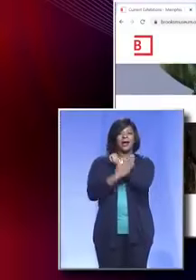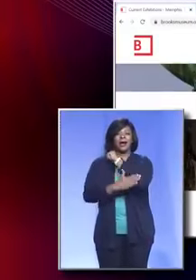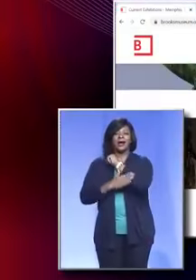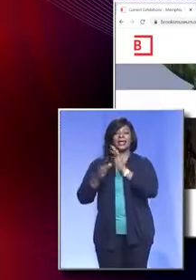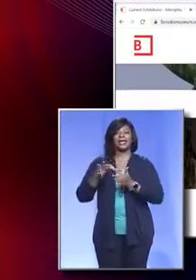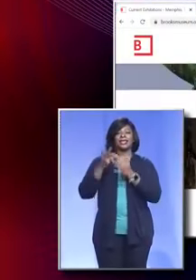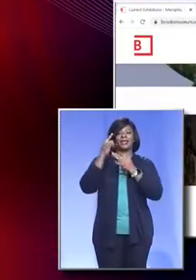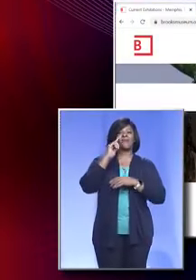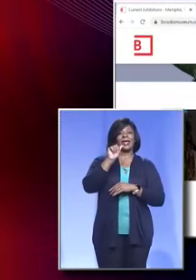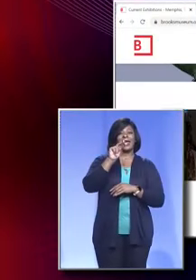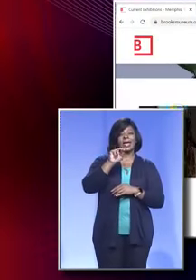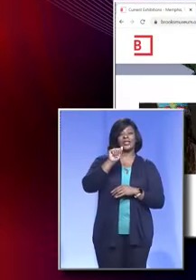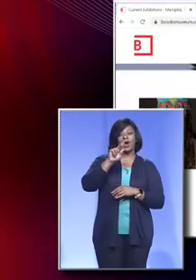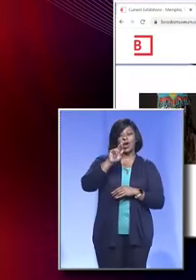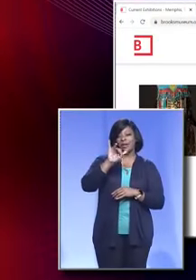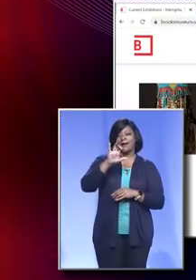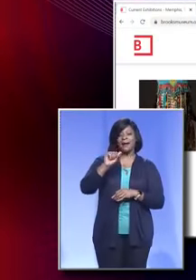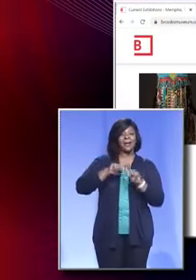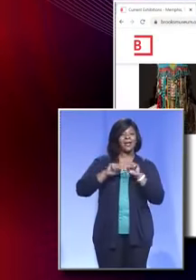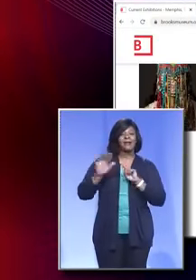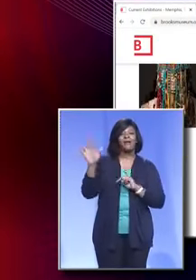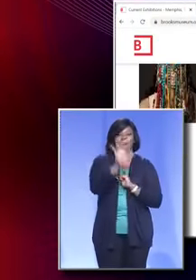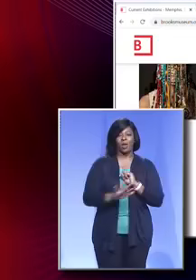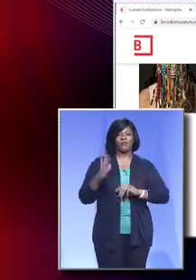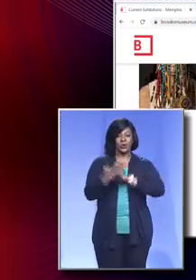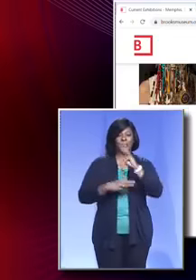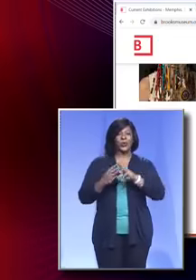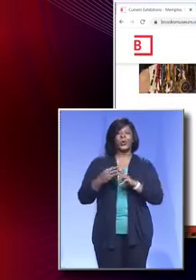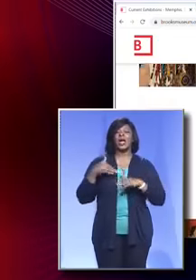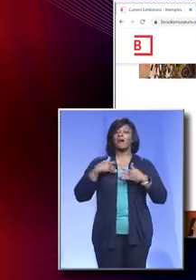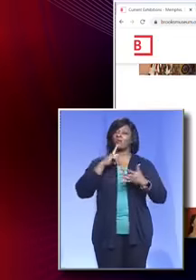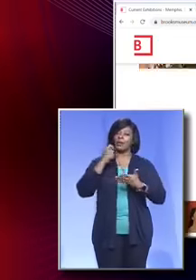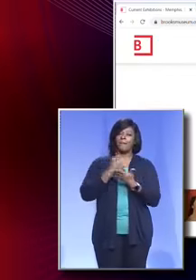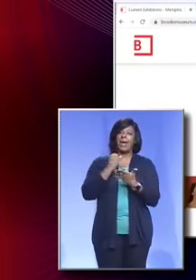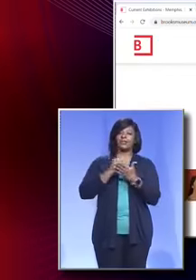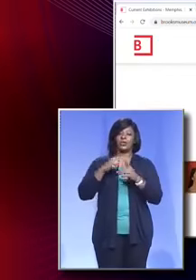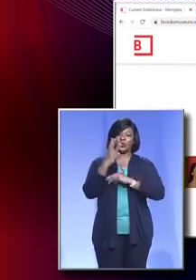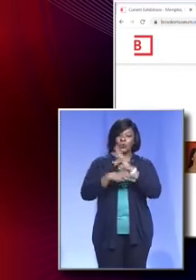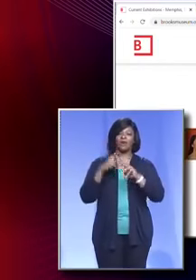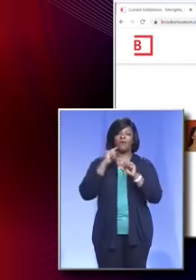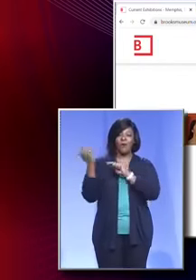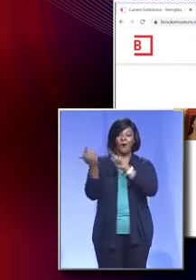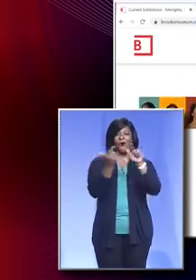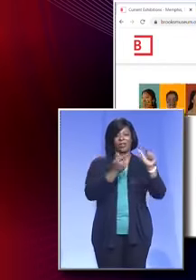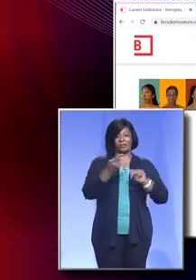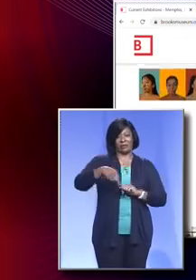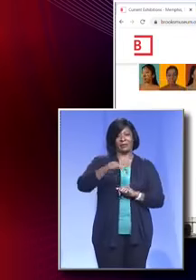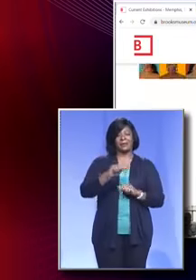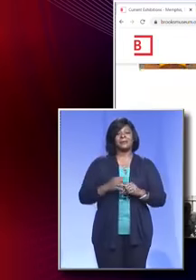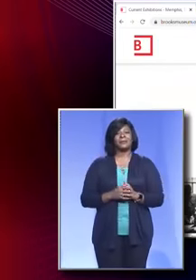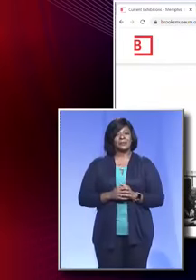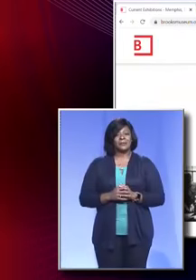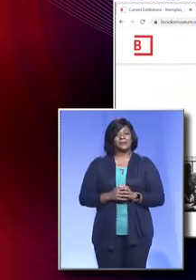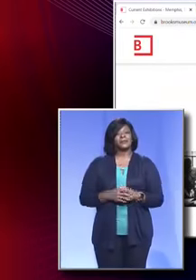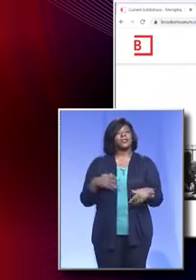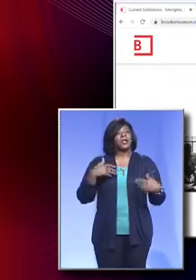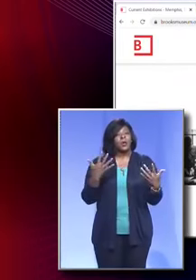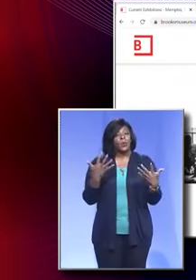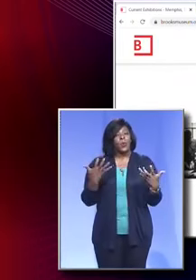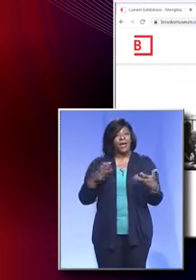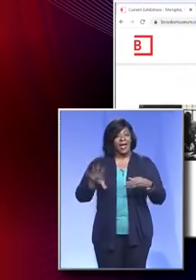for Antarctica. So we truly do provide a passport to the world for all of you. So I would